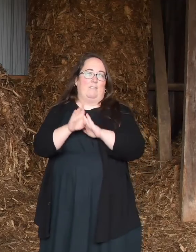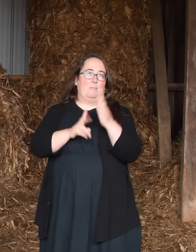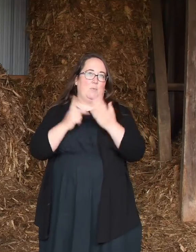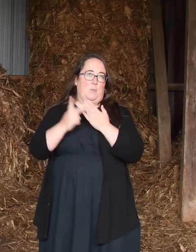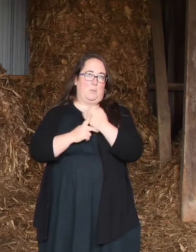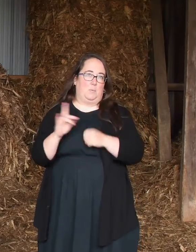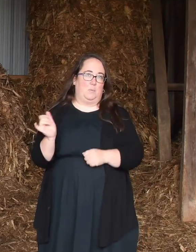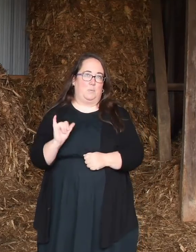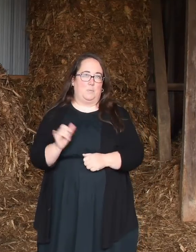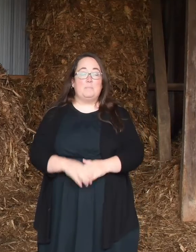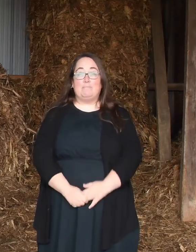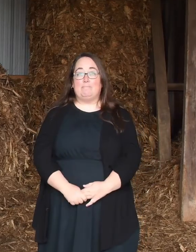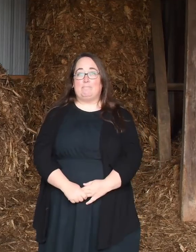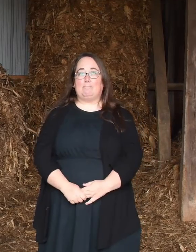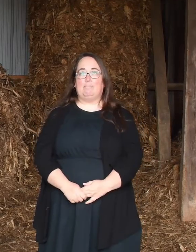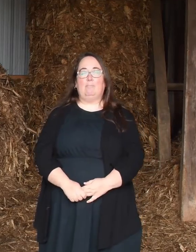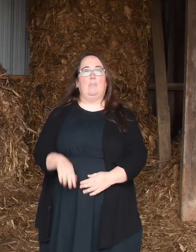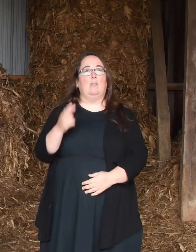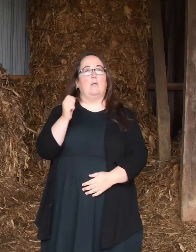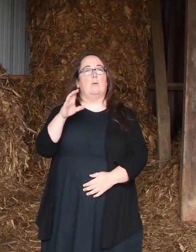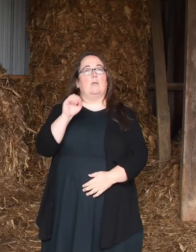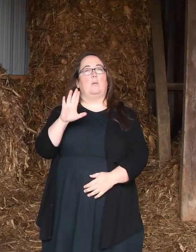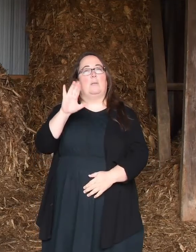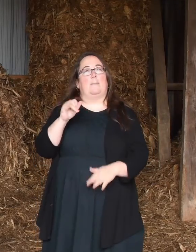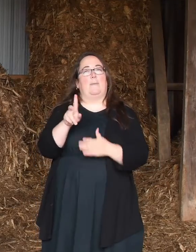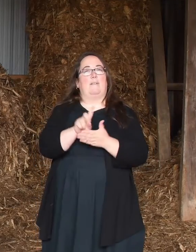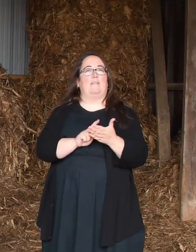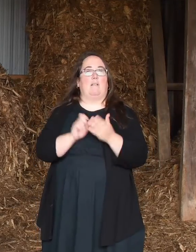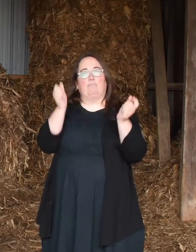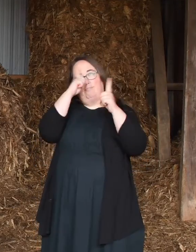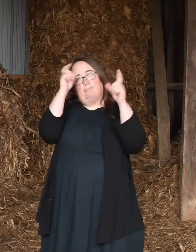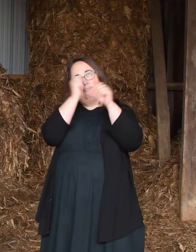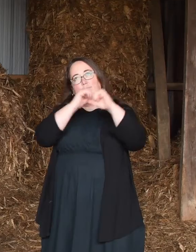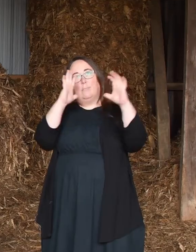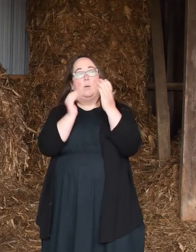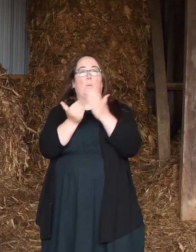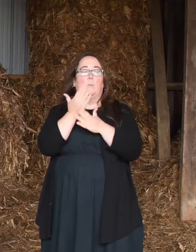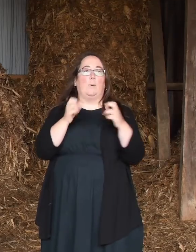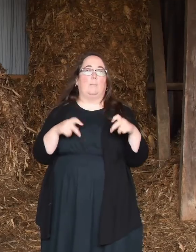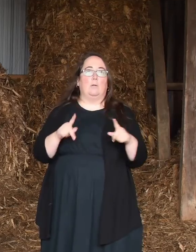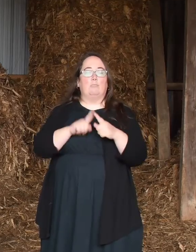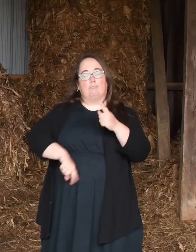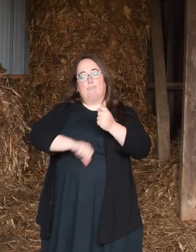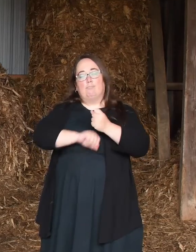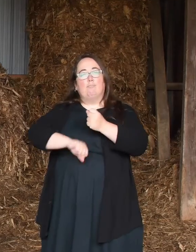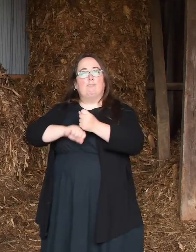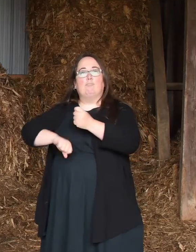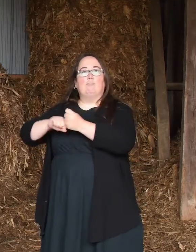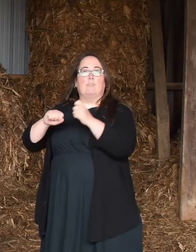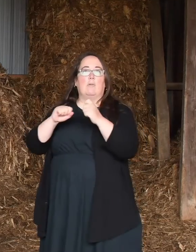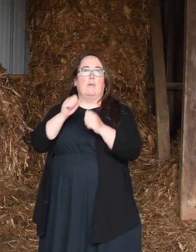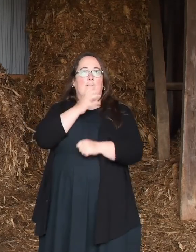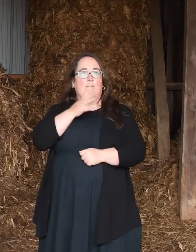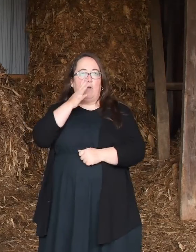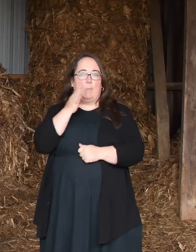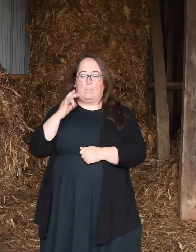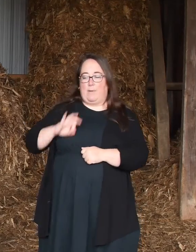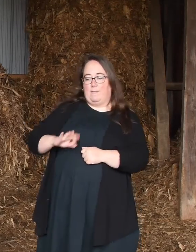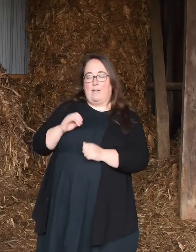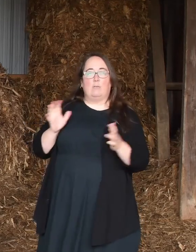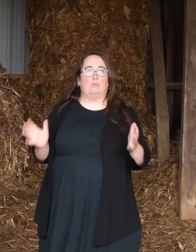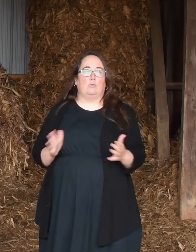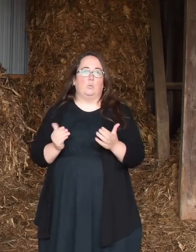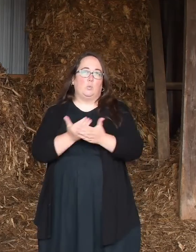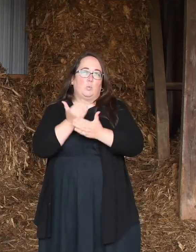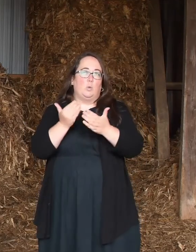Program. Howard County by Design envisions new opportunities to support farming profitability and